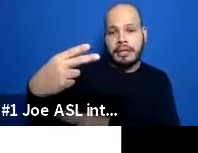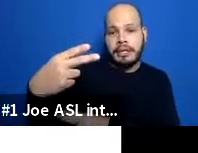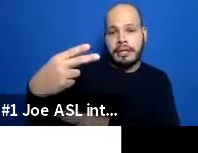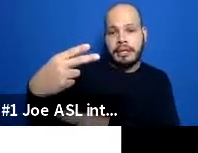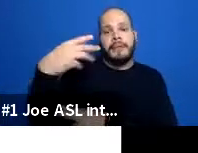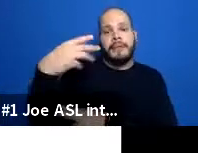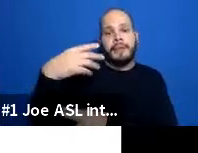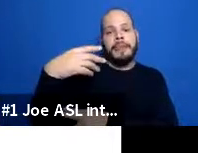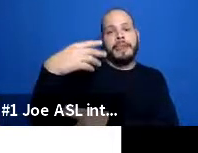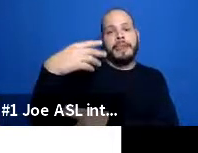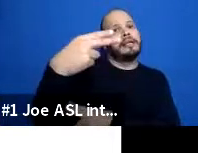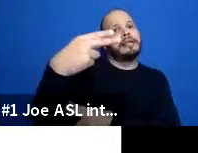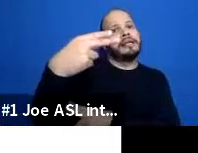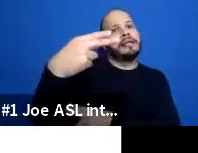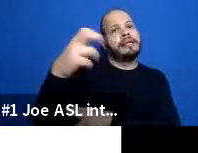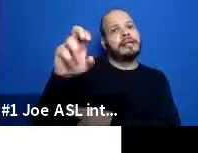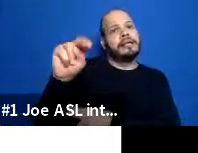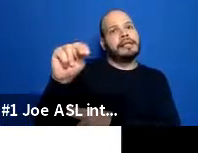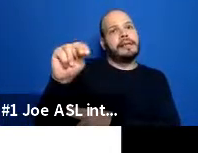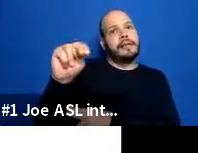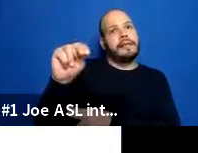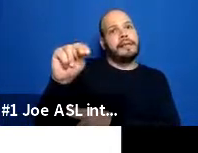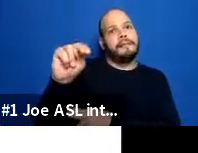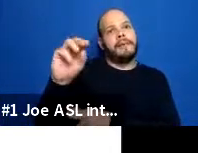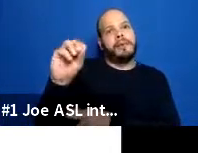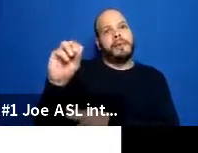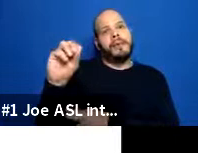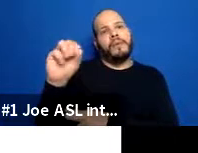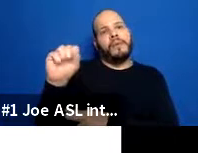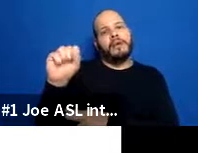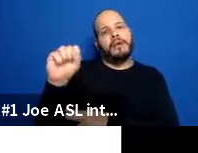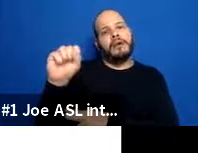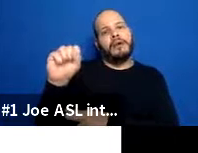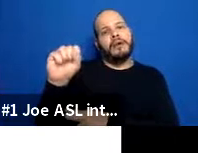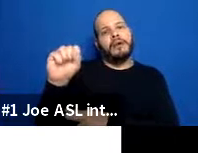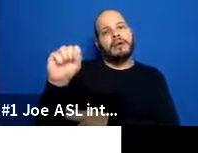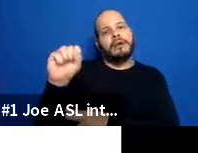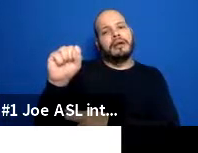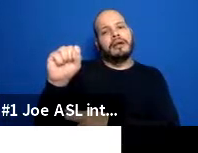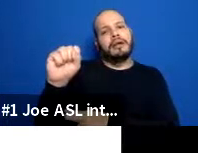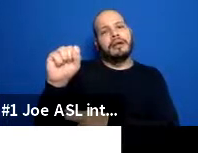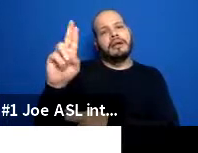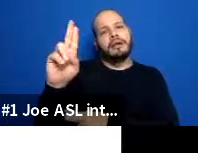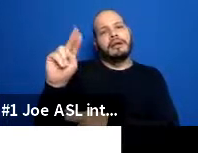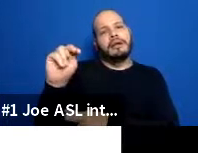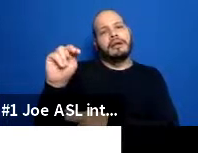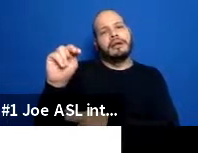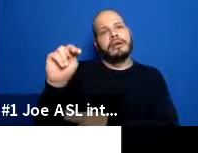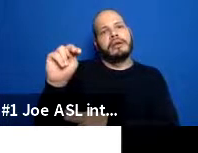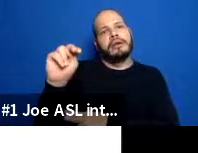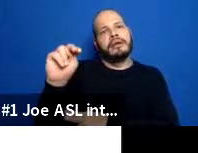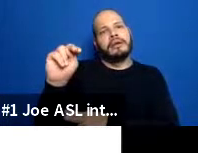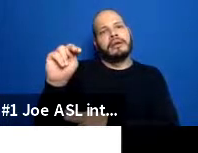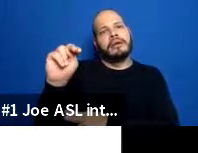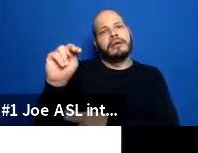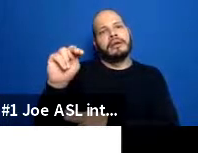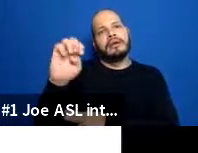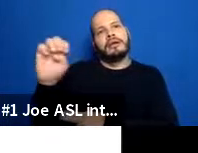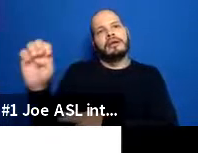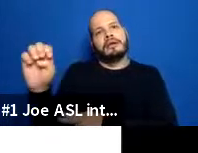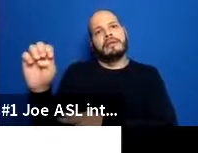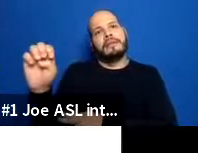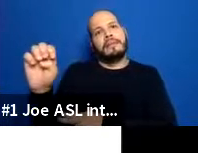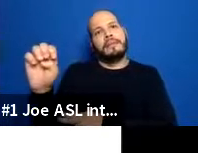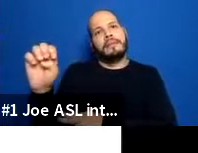not know what Indigenous land you are on, there is an app that you can access on your phone, and as well as a website